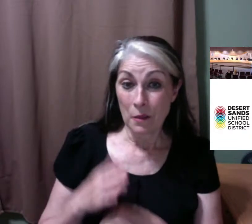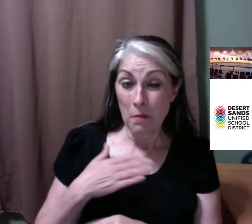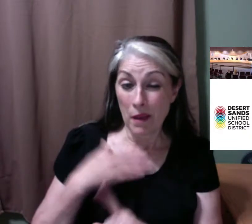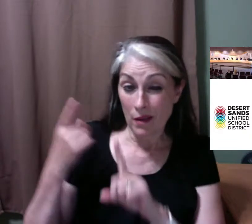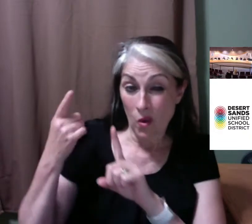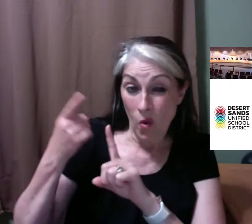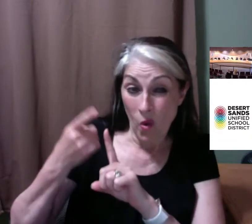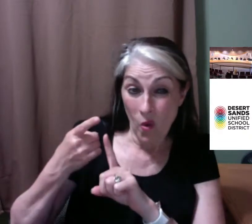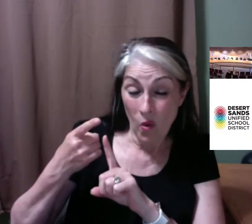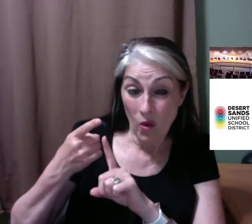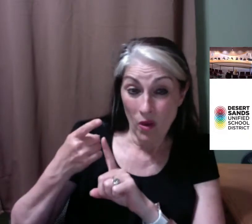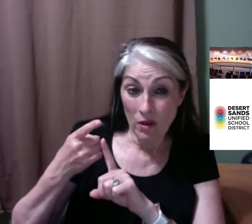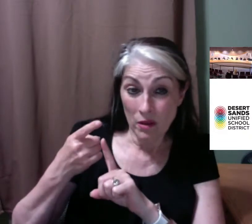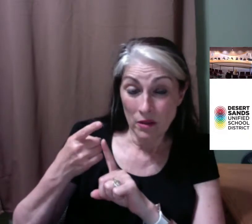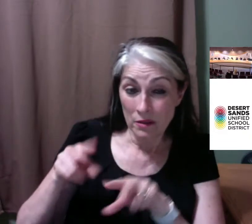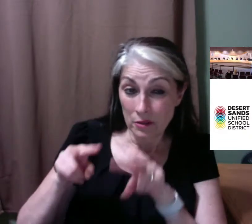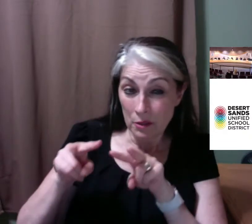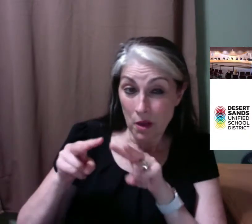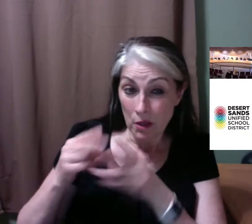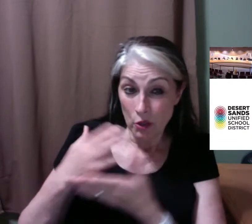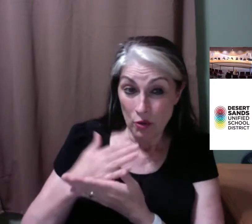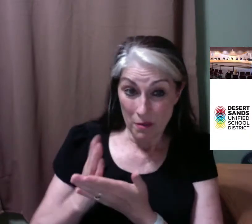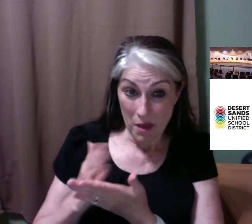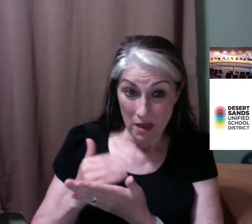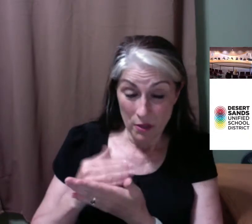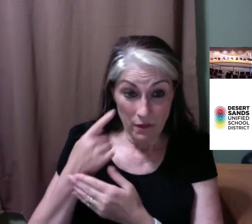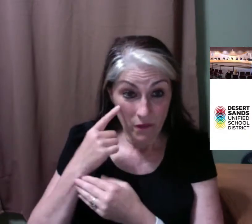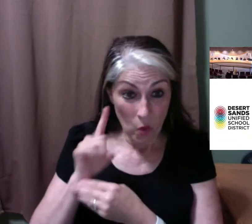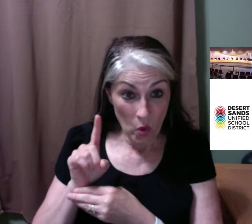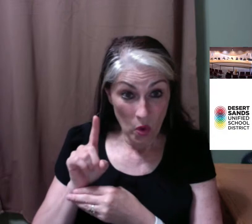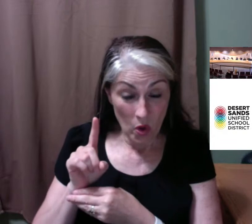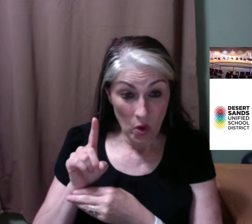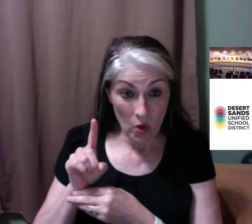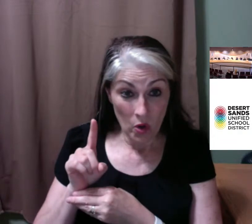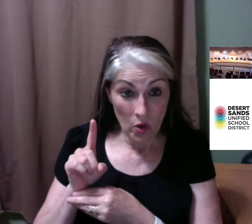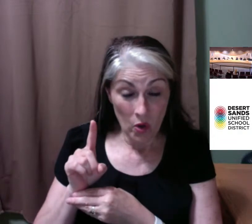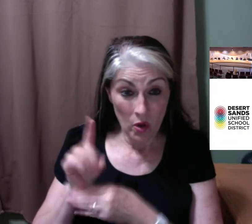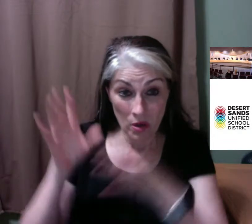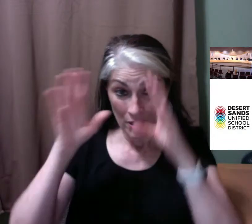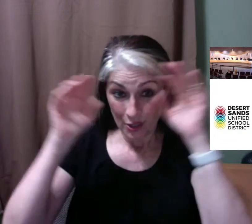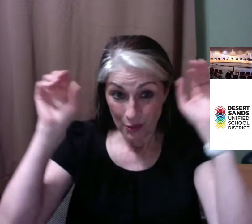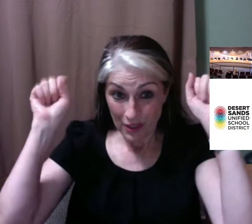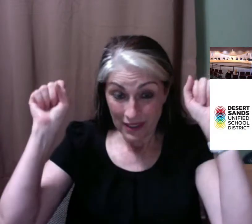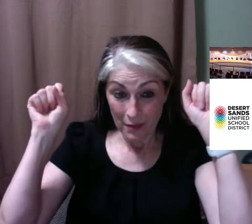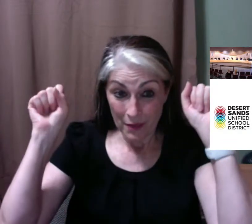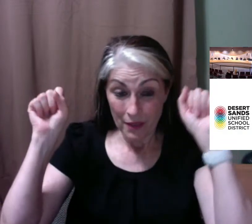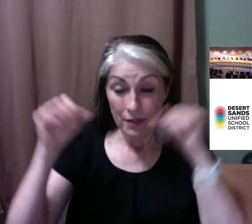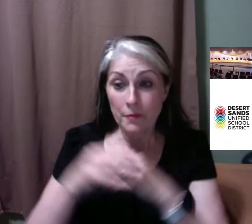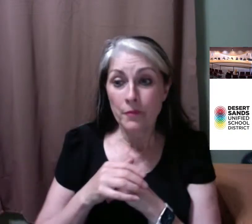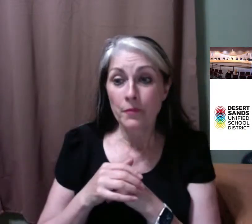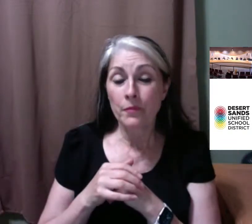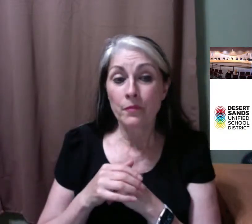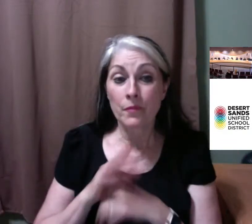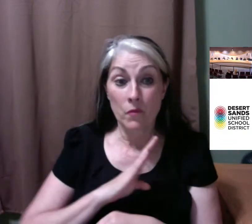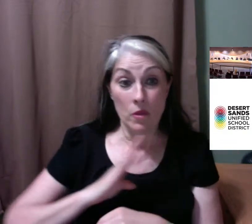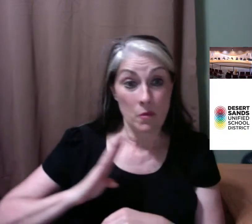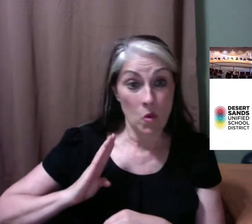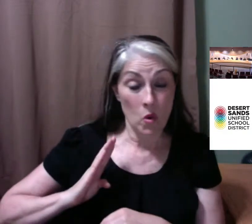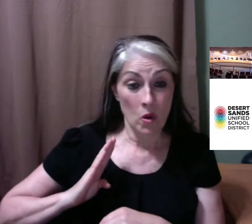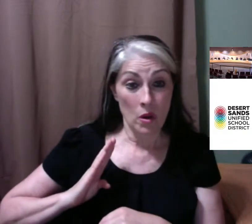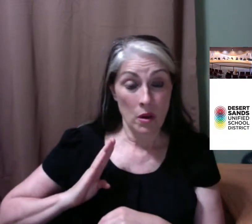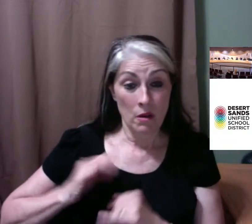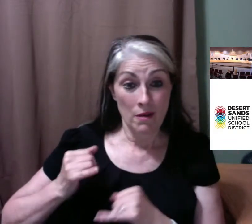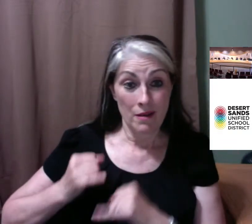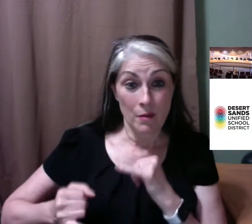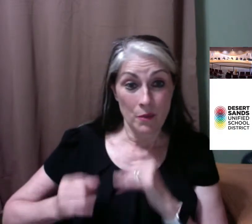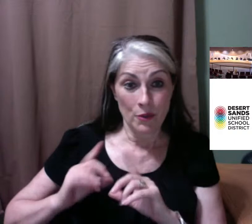is to monitor the budget for superintendent, for cabinet, or for the board, is ultimately